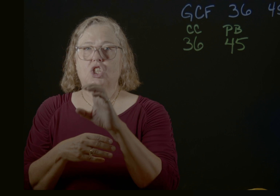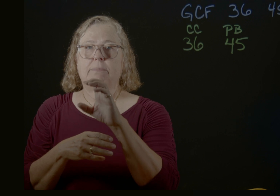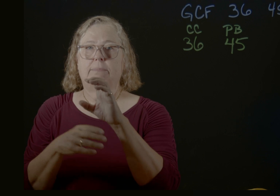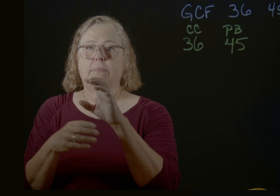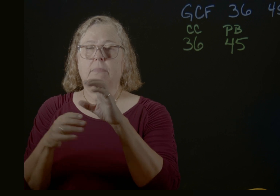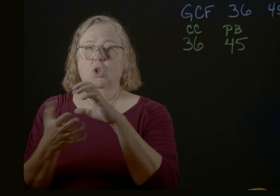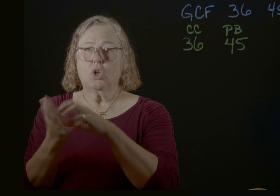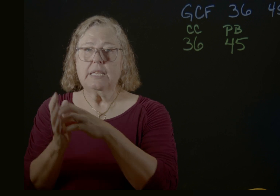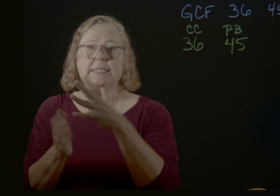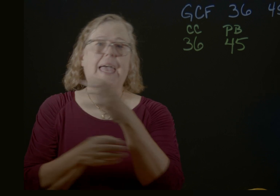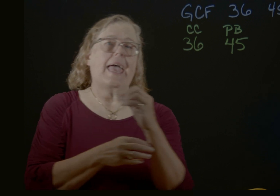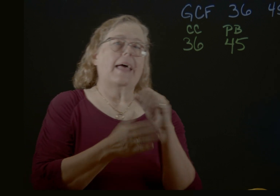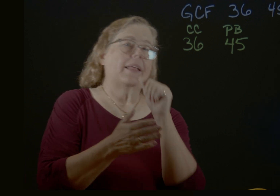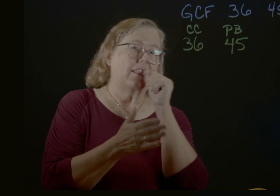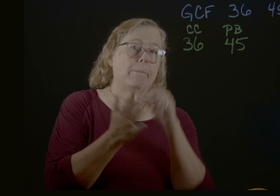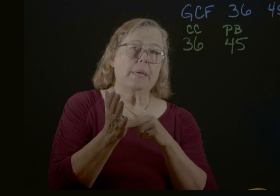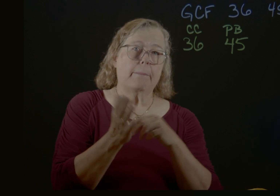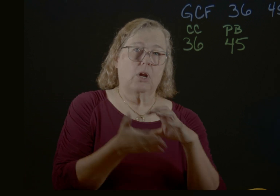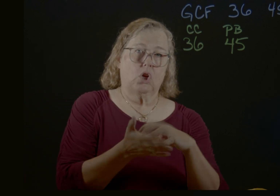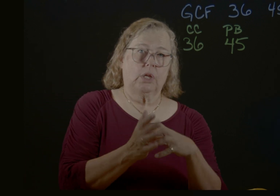chip cookies and peanut butter cookies in each bag,